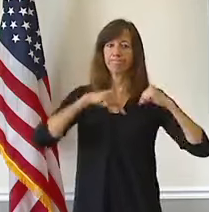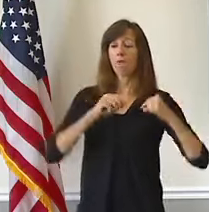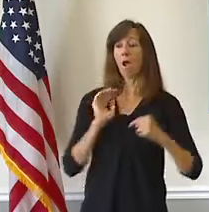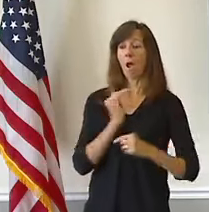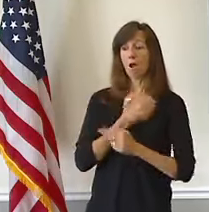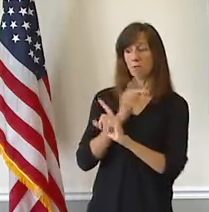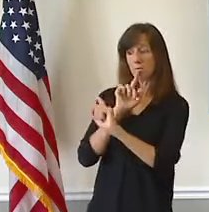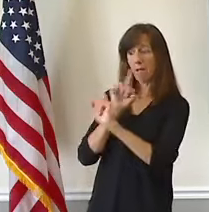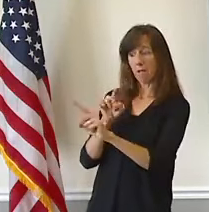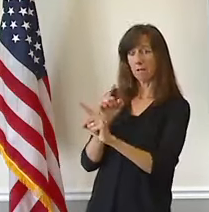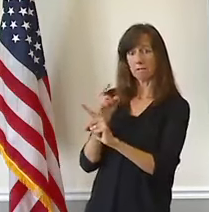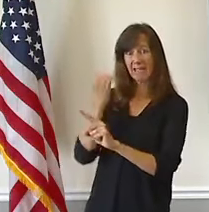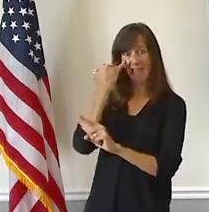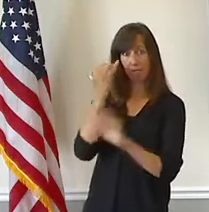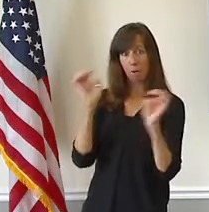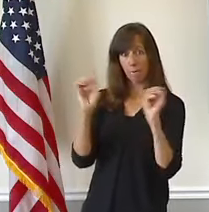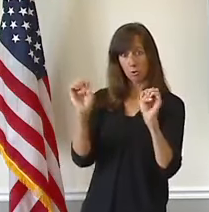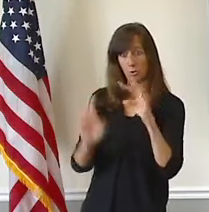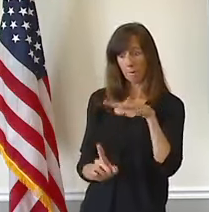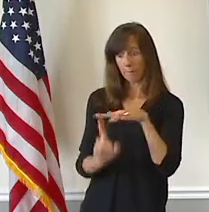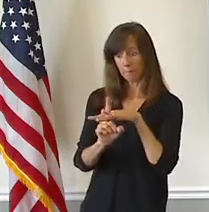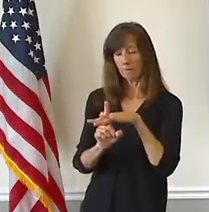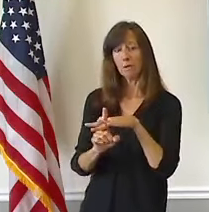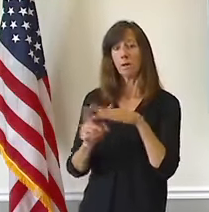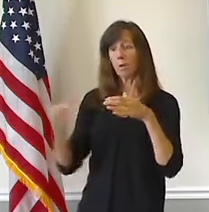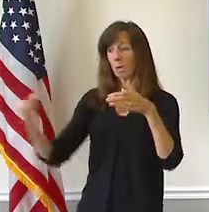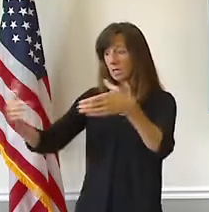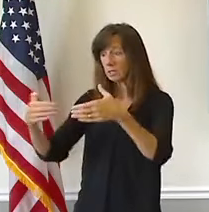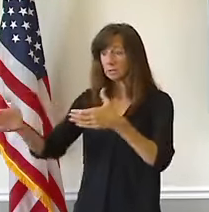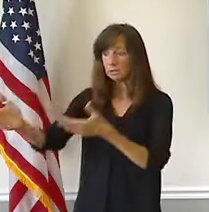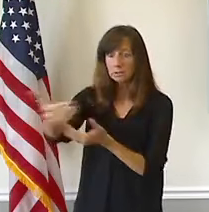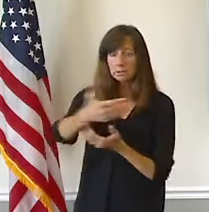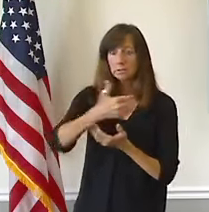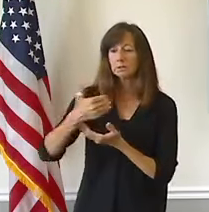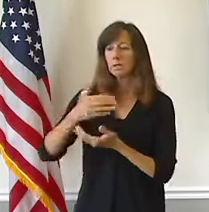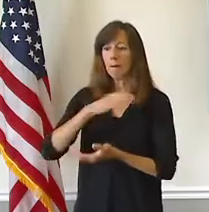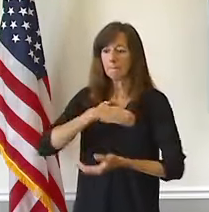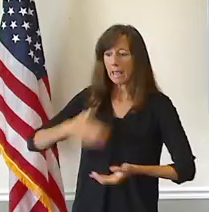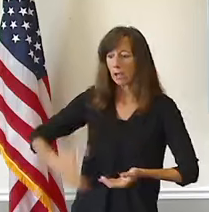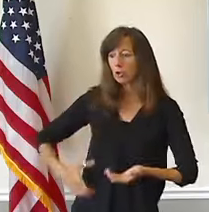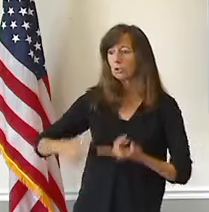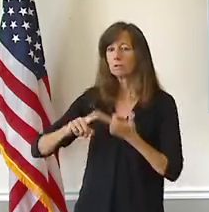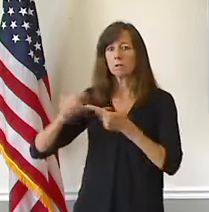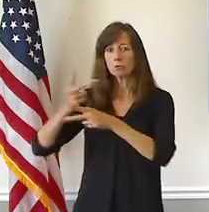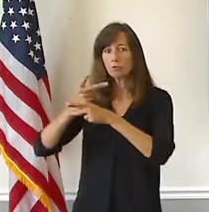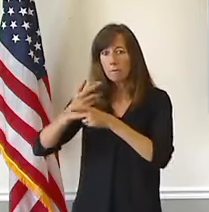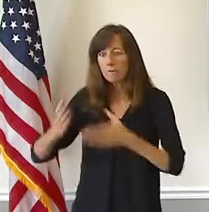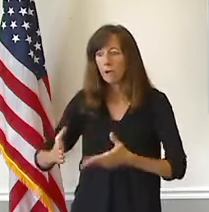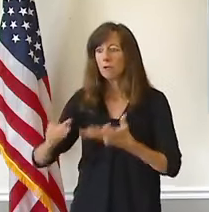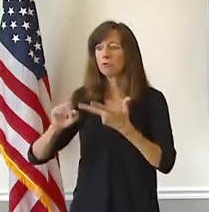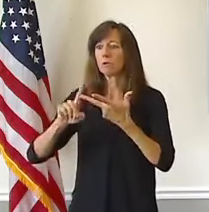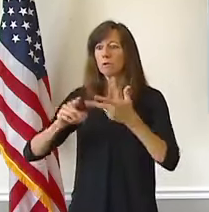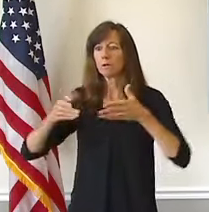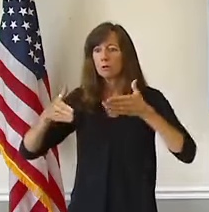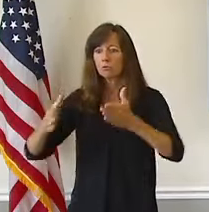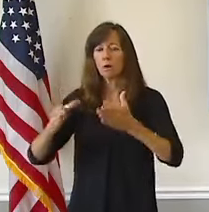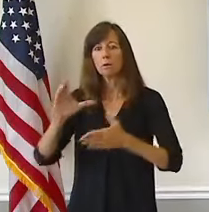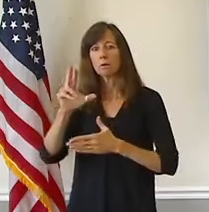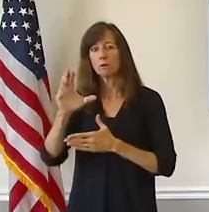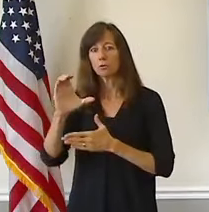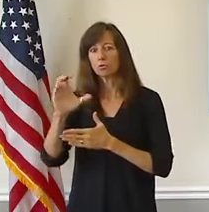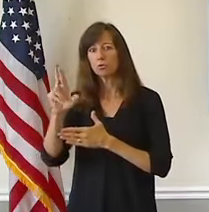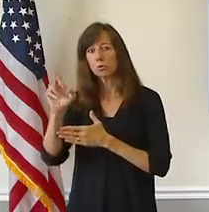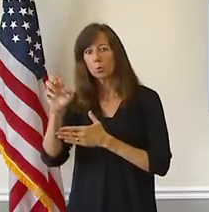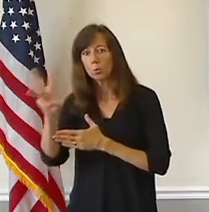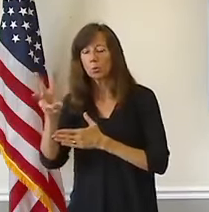of any sort, we convene supervisors, mayors, road crews, and the public utilities to talk through both preparation and